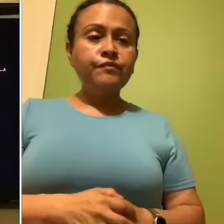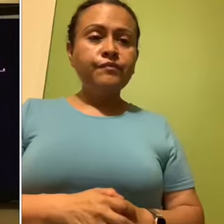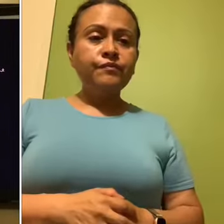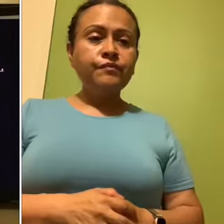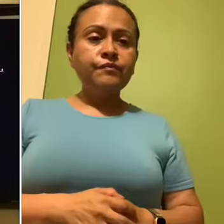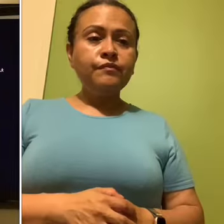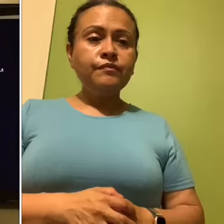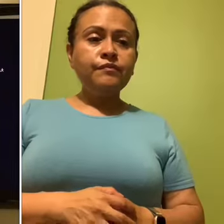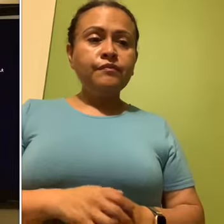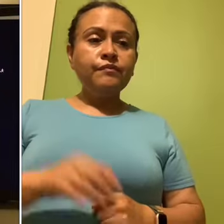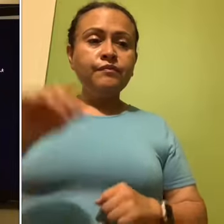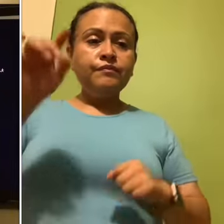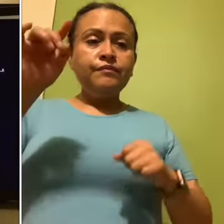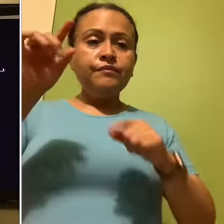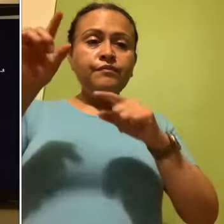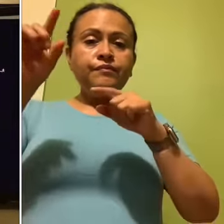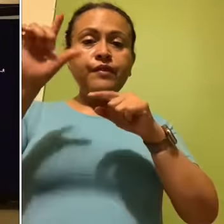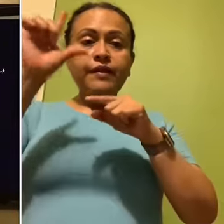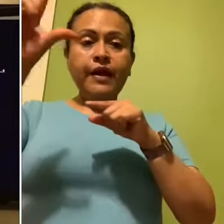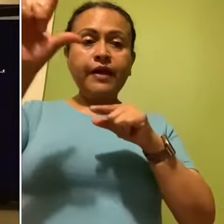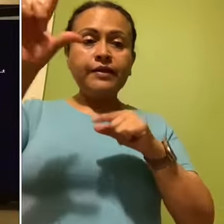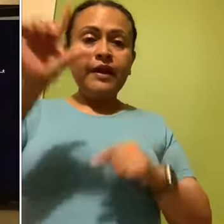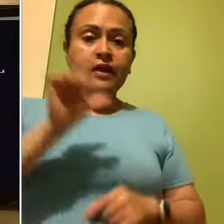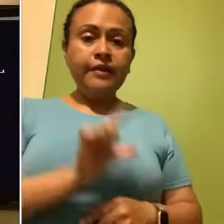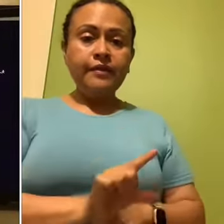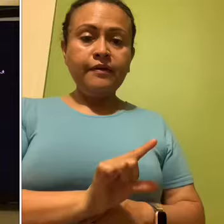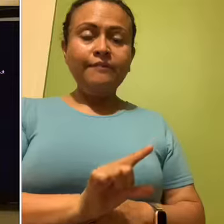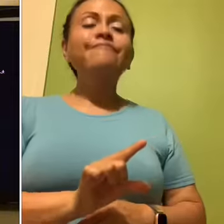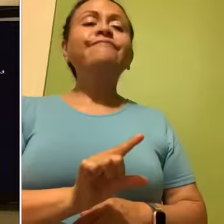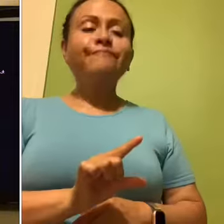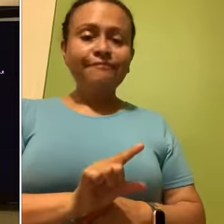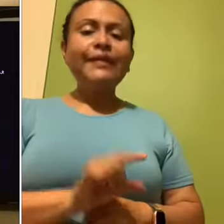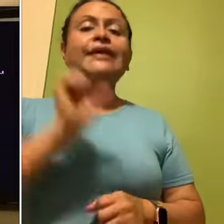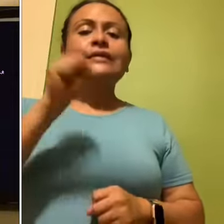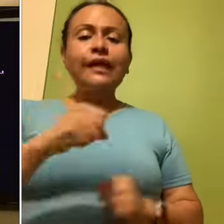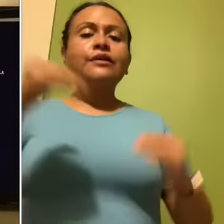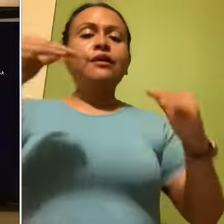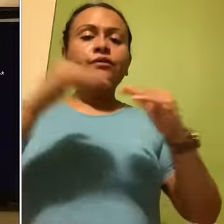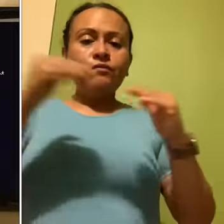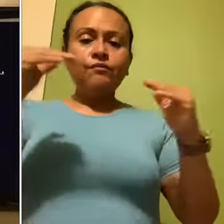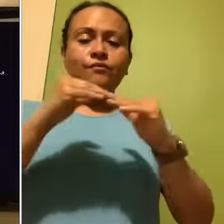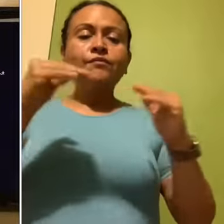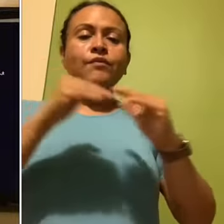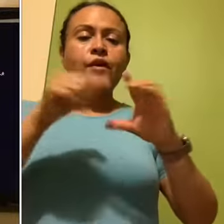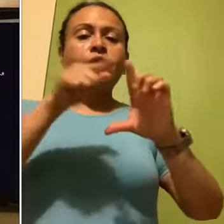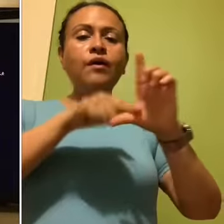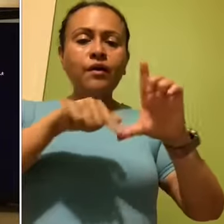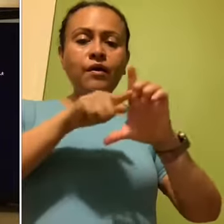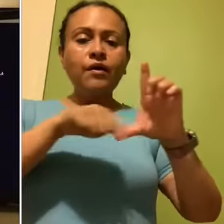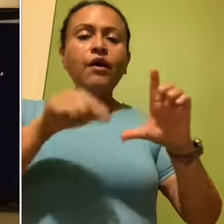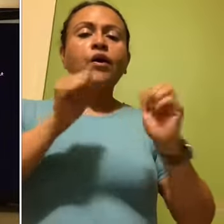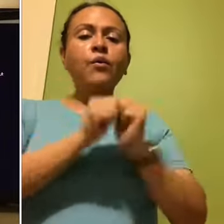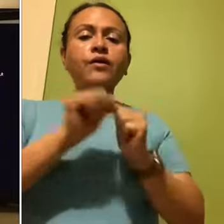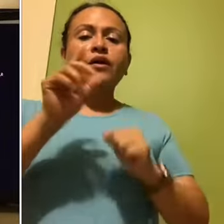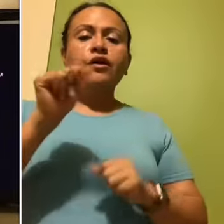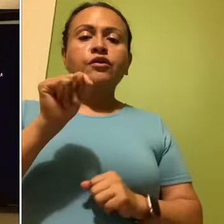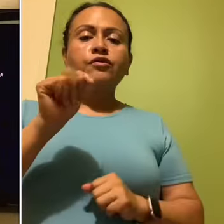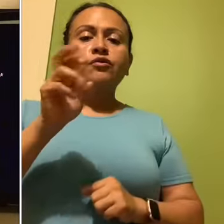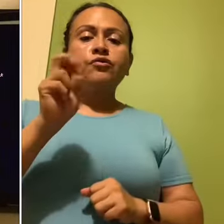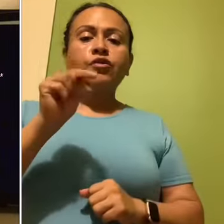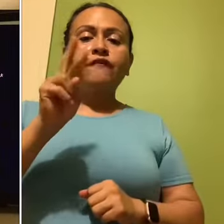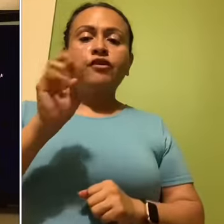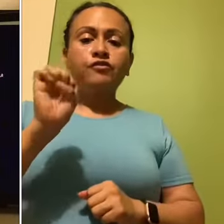and this angle corresponds to this angle right over here. And there we have it. They're congruent. Corresponding angles